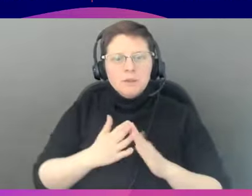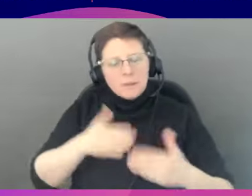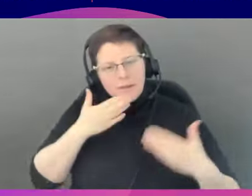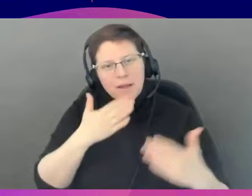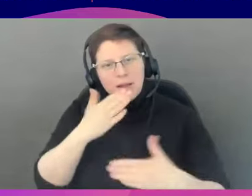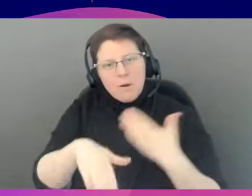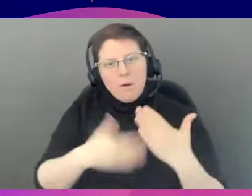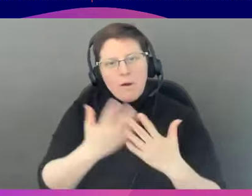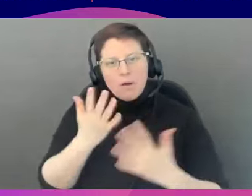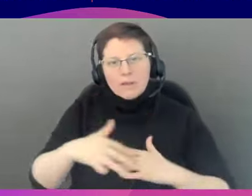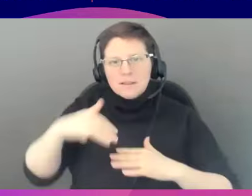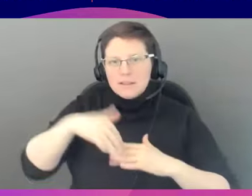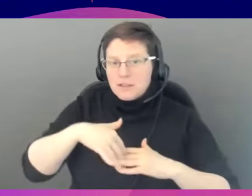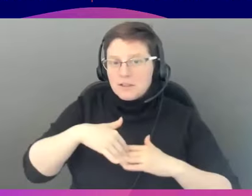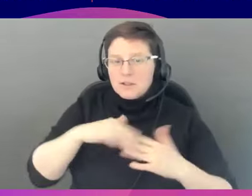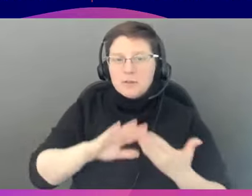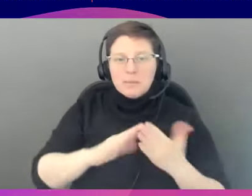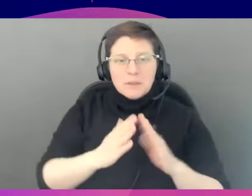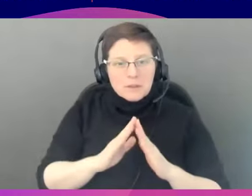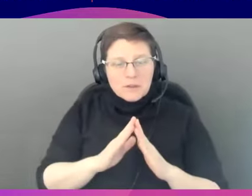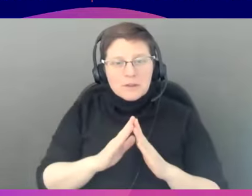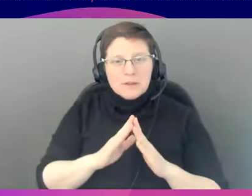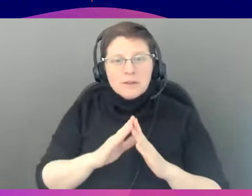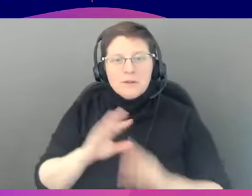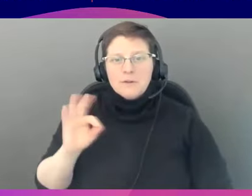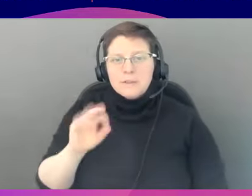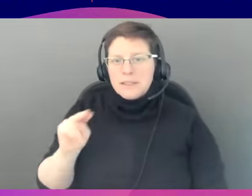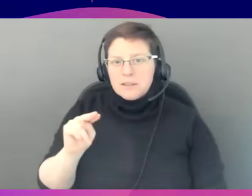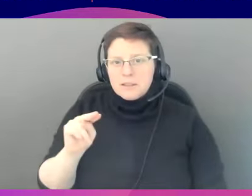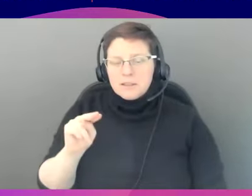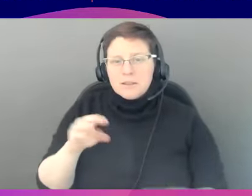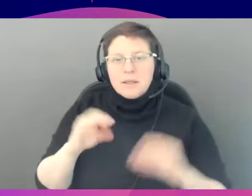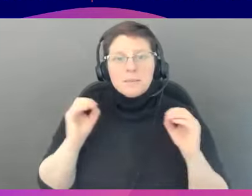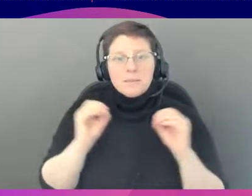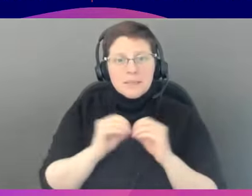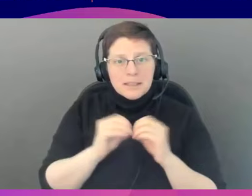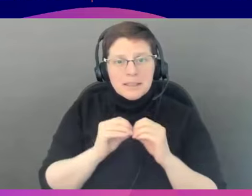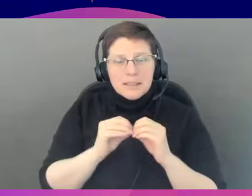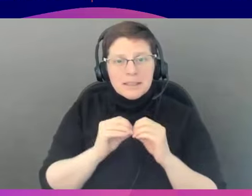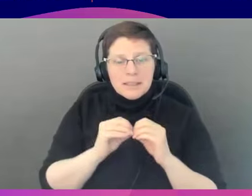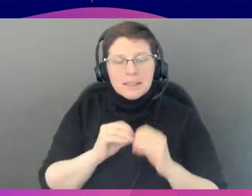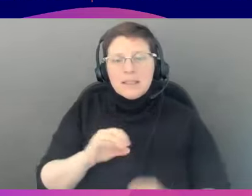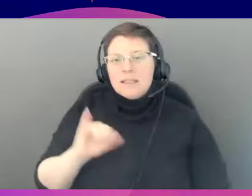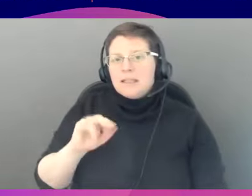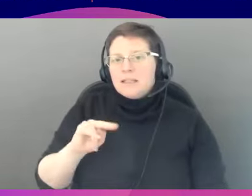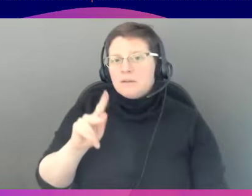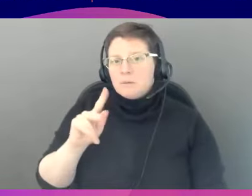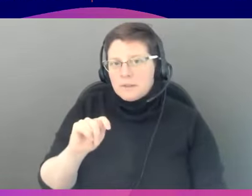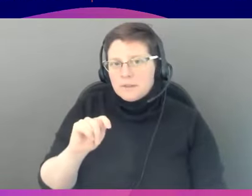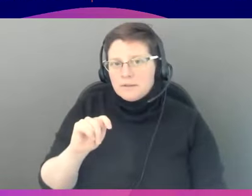First Nations, Métis, and Inuit, for their past, present, and future leadership and